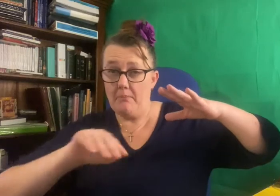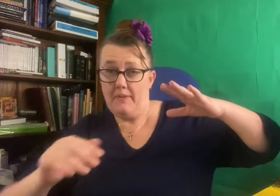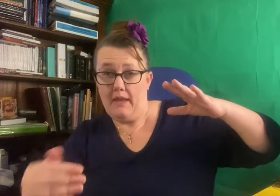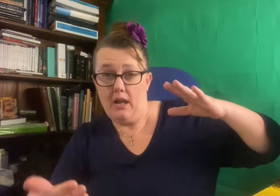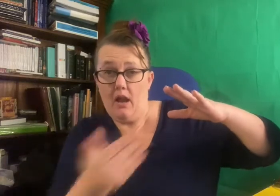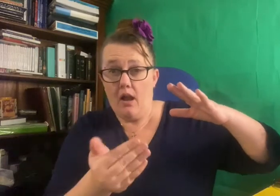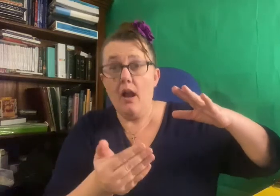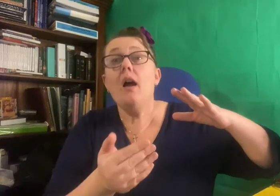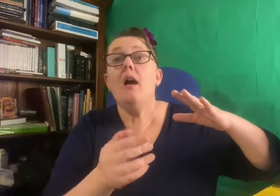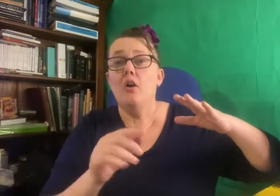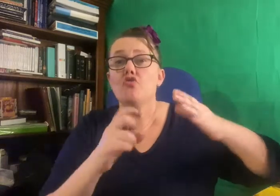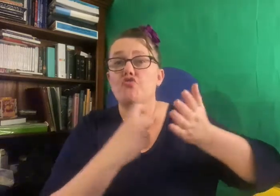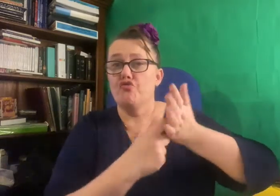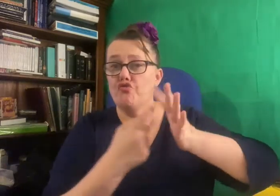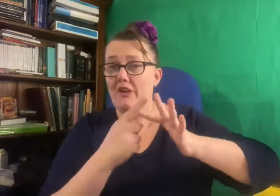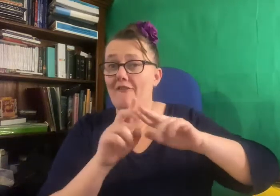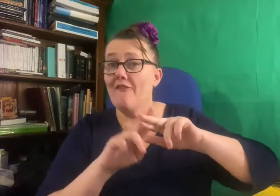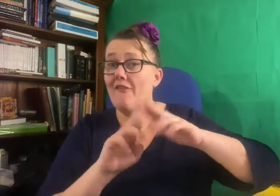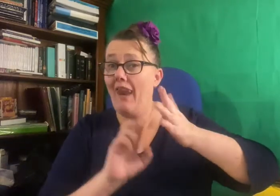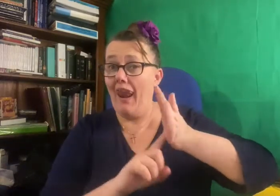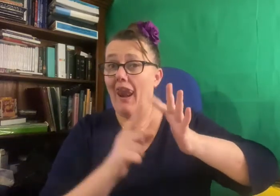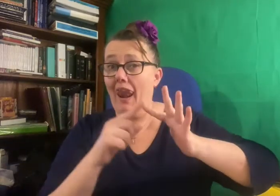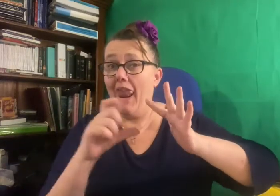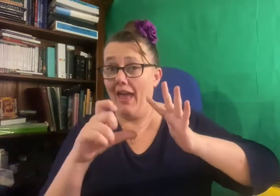light comes down and reflects back up